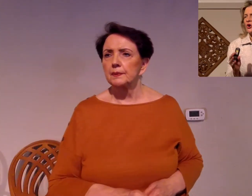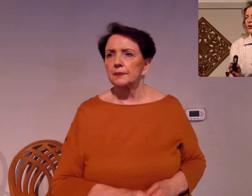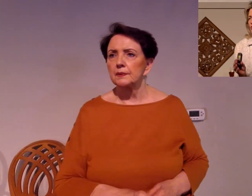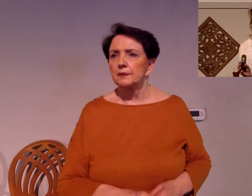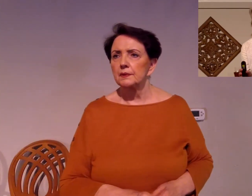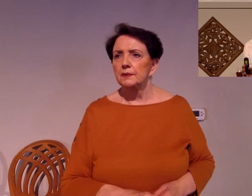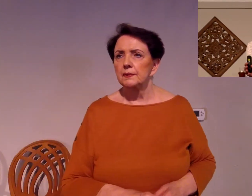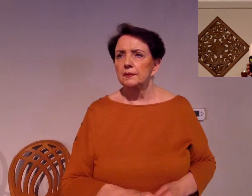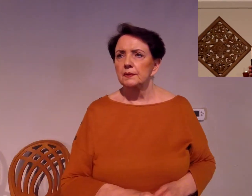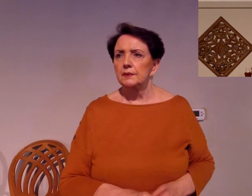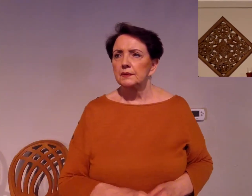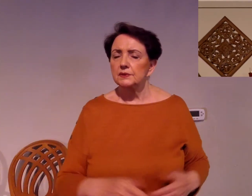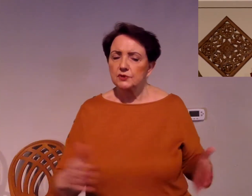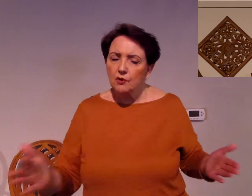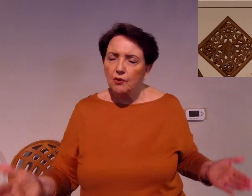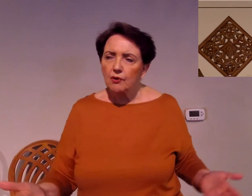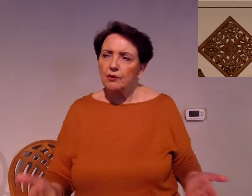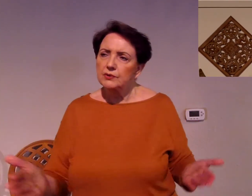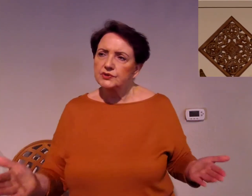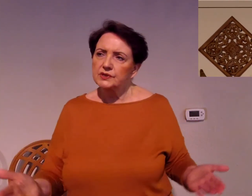But it's urging us.